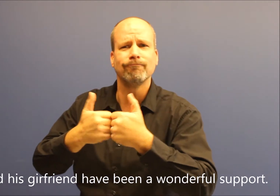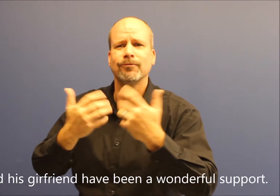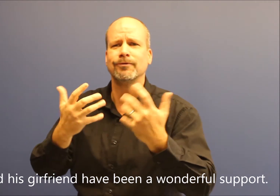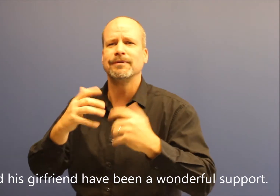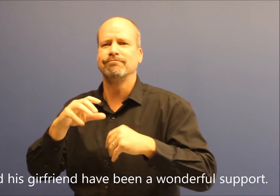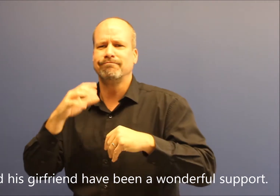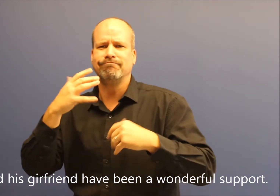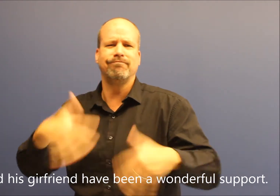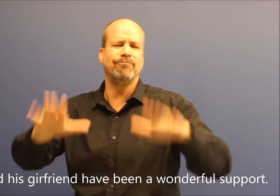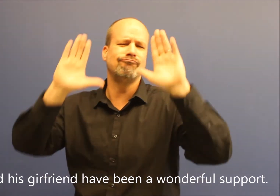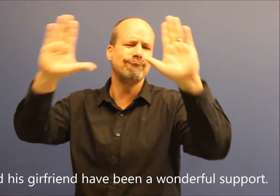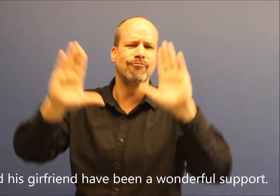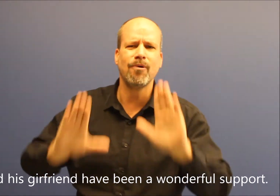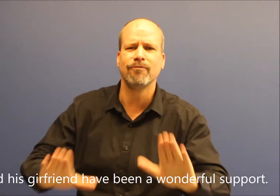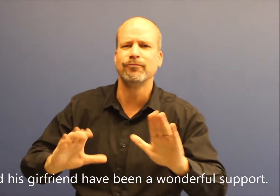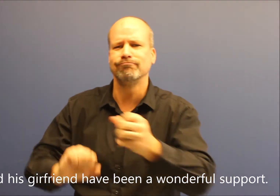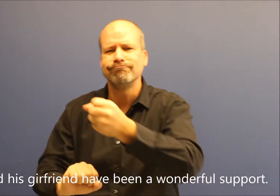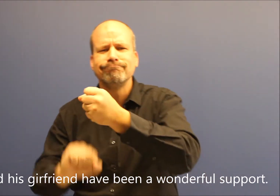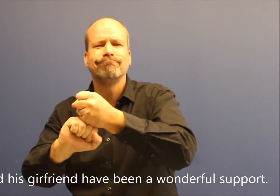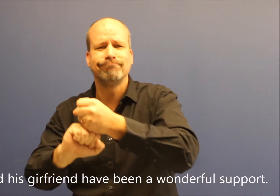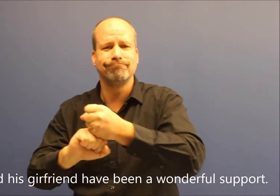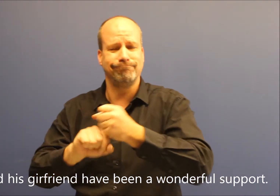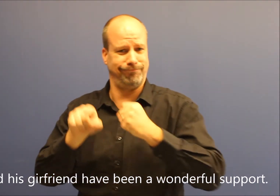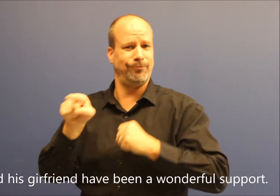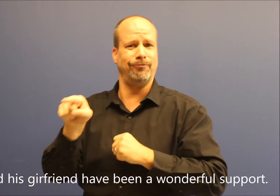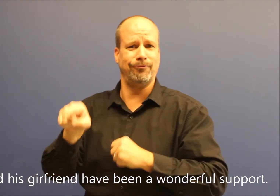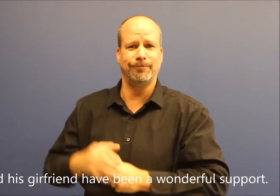He and his girlfriend have been a wonderful support.